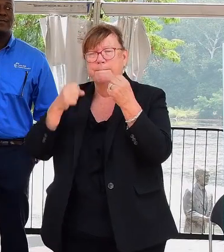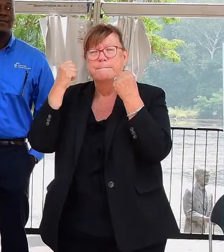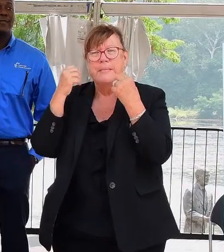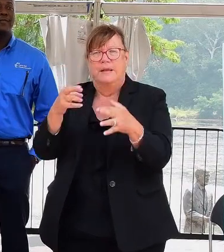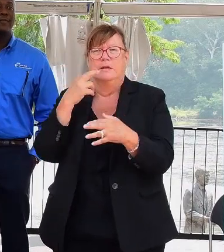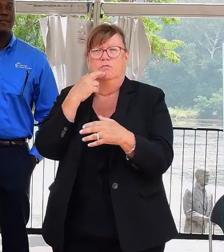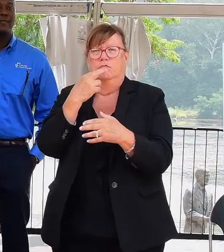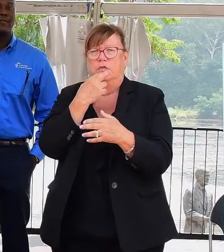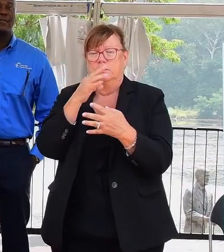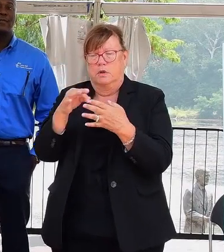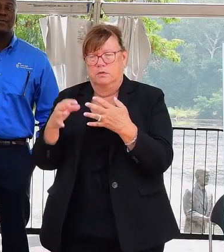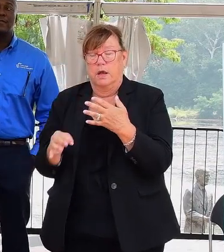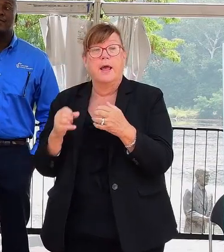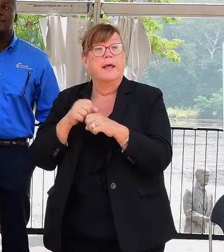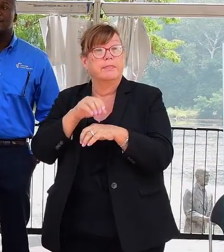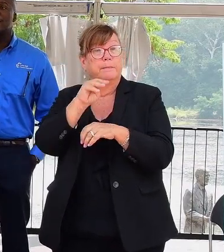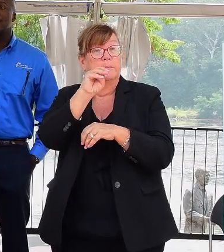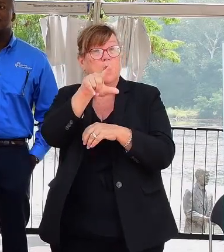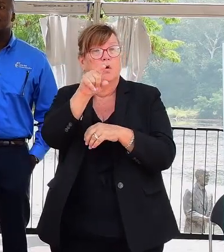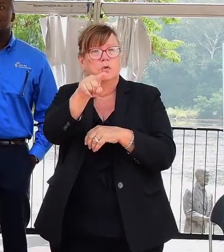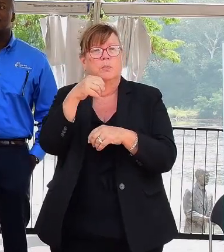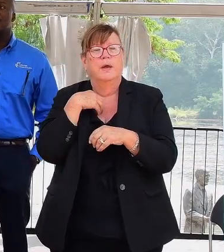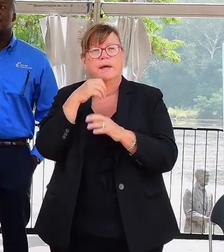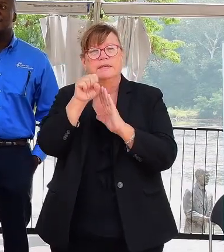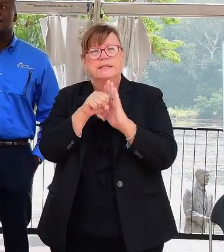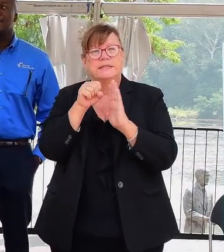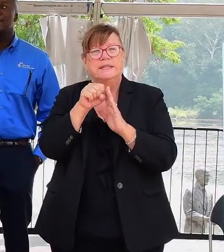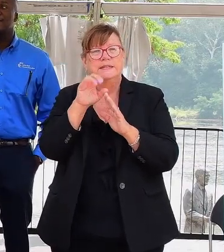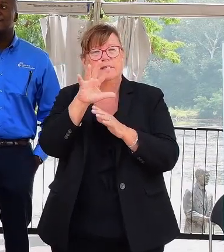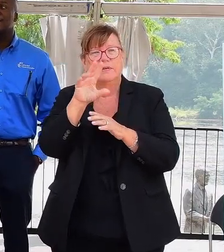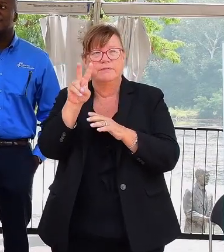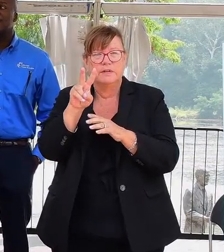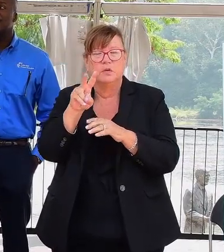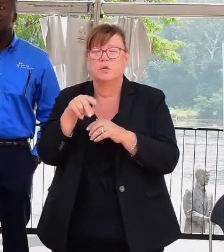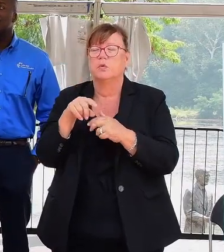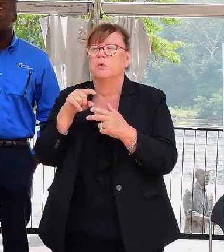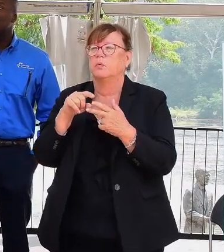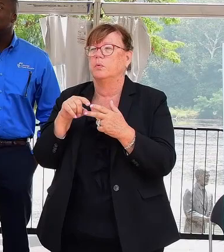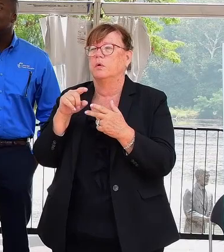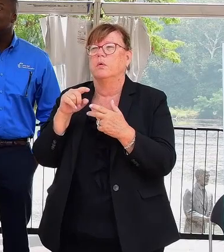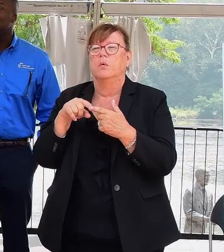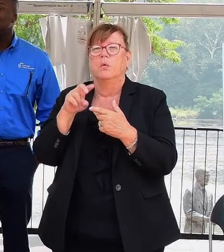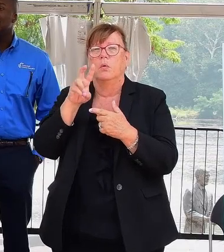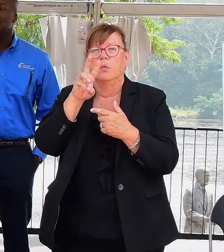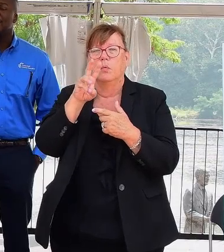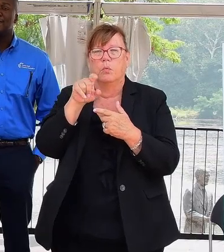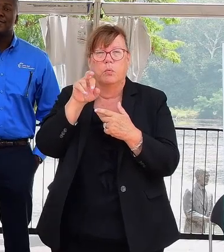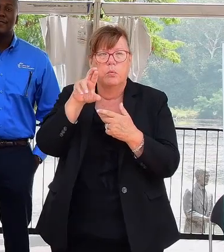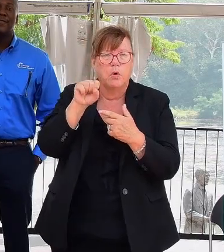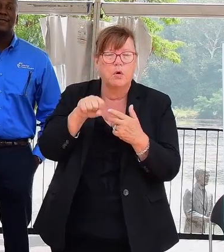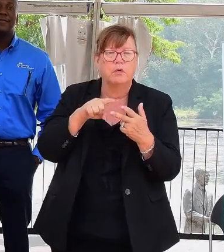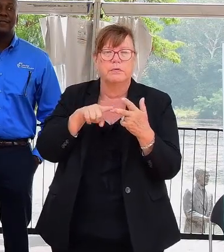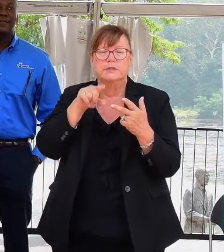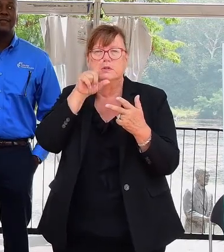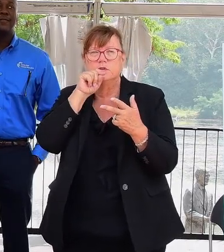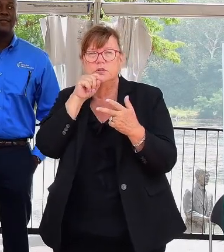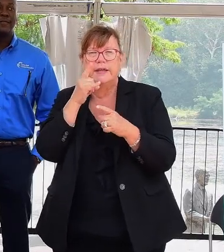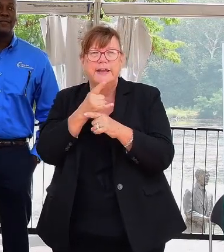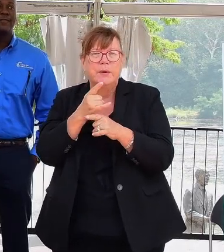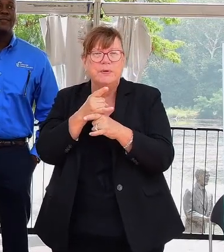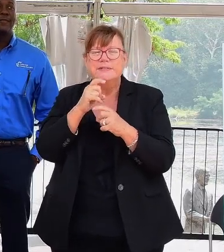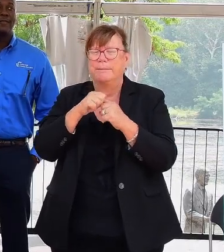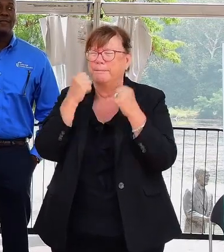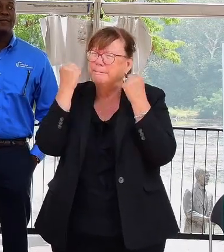and Toastique. And at the mall, you have Seasons 52, Walrus Oyster and Ale House, Chicken and Whiskey, and the rest of the dining spots